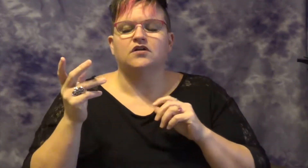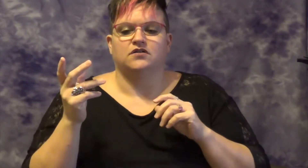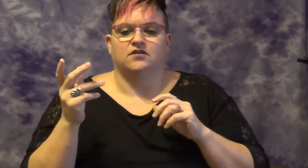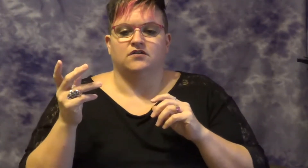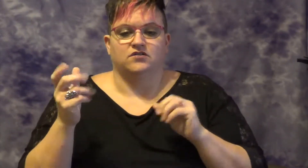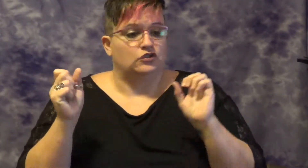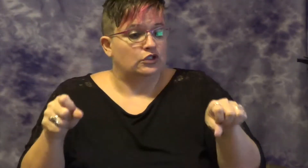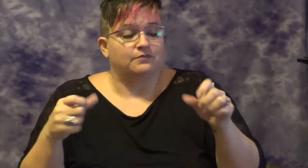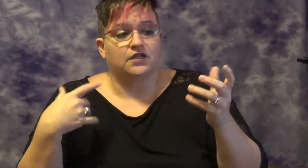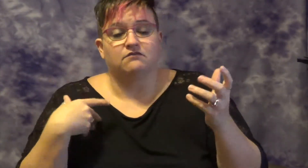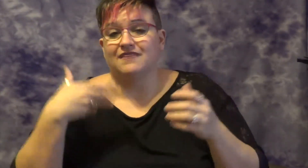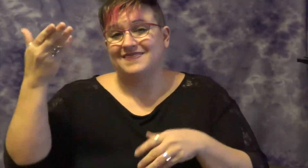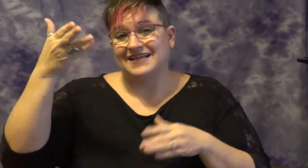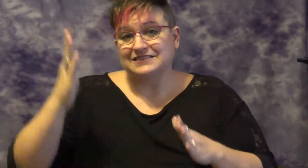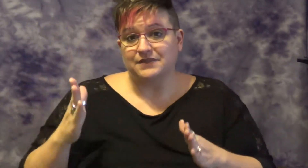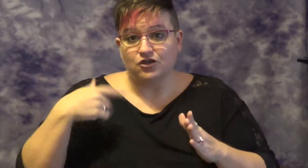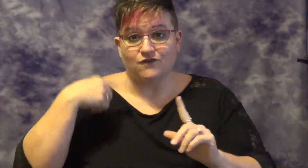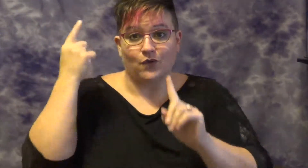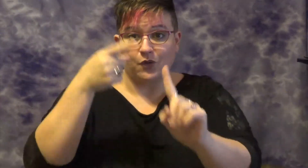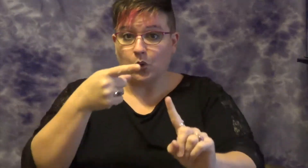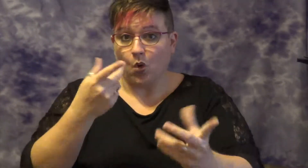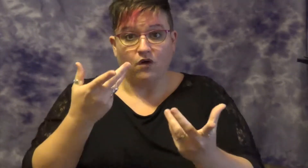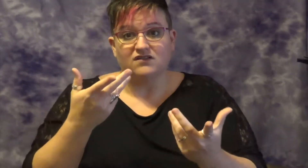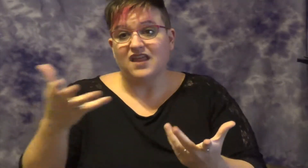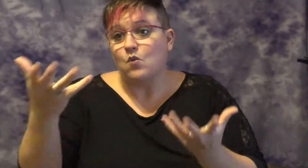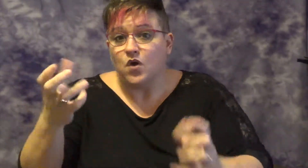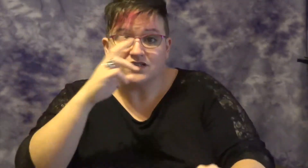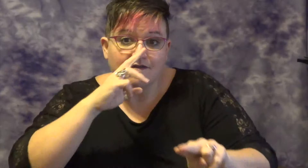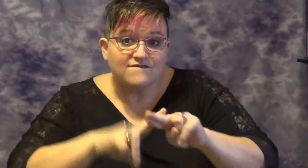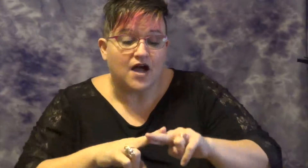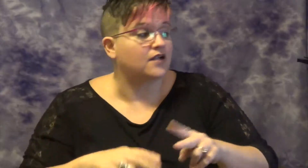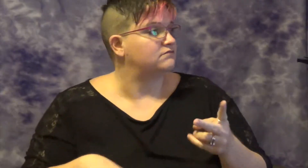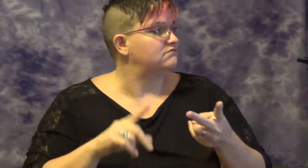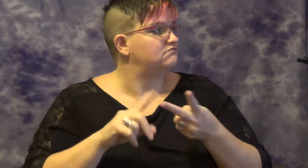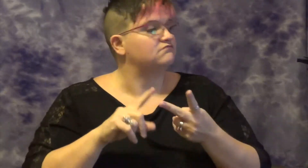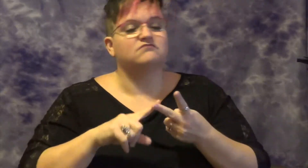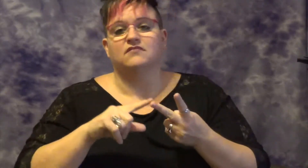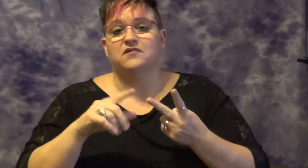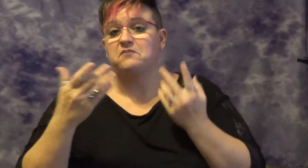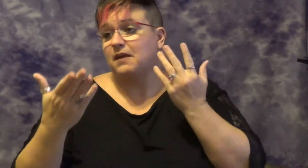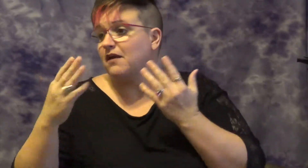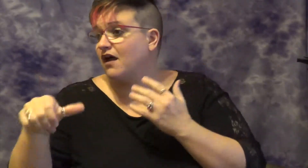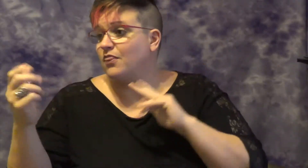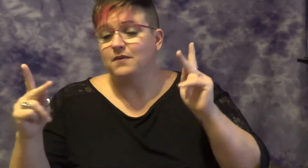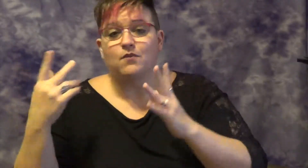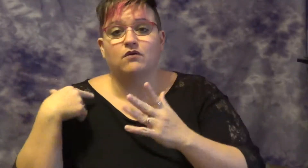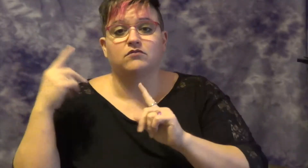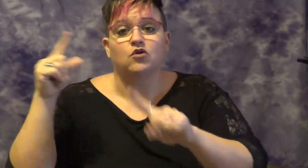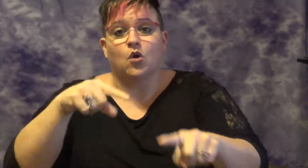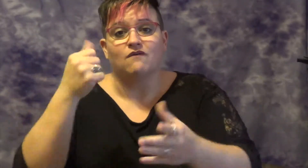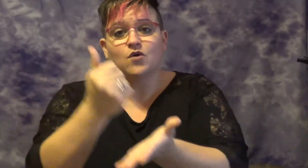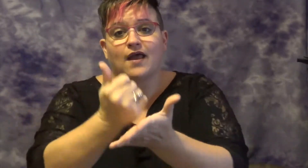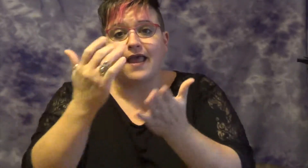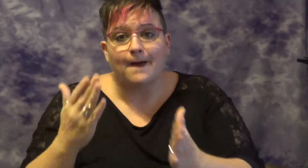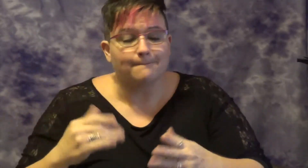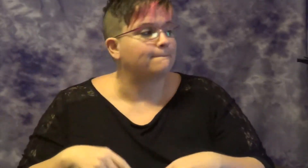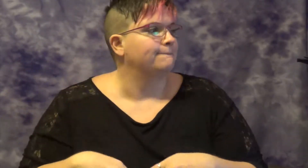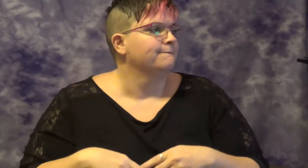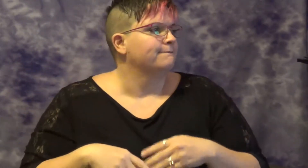So when you think about a speaker, the speaker's goal might be having fun, it might be wanting to help